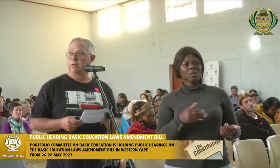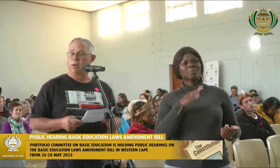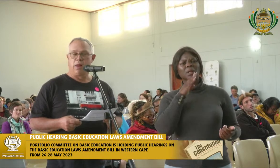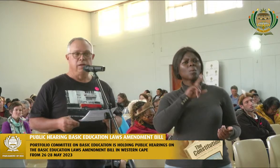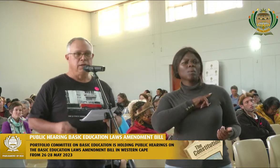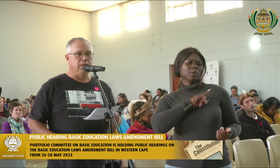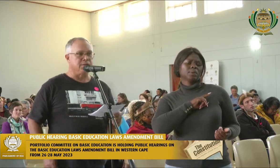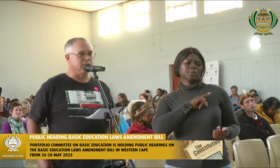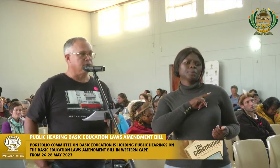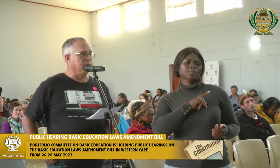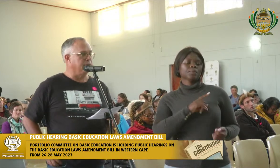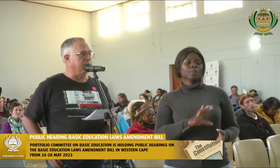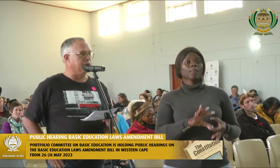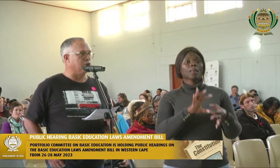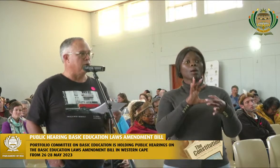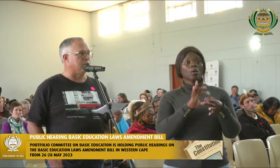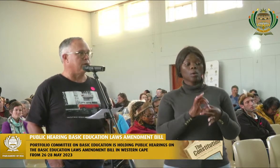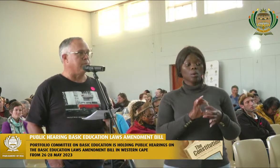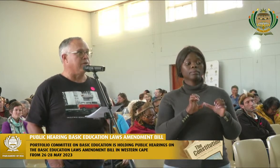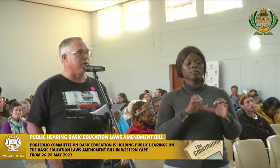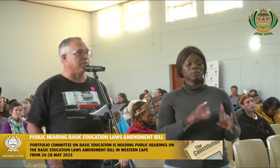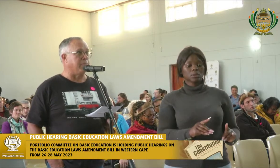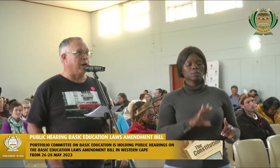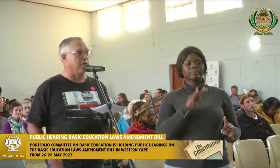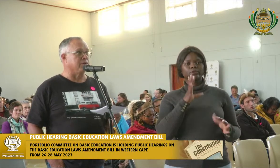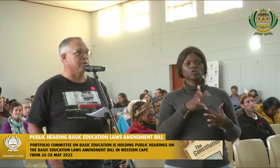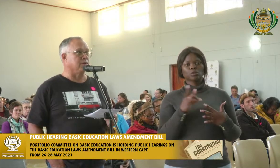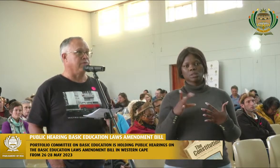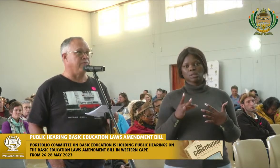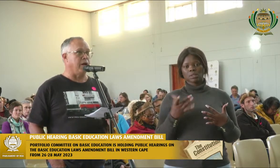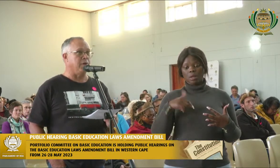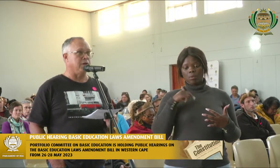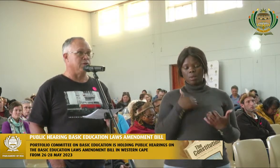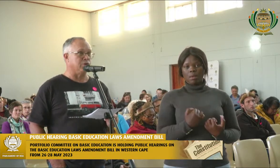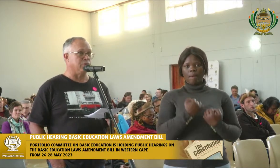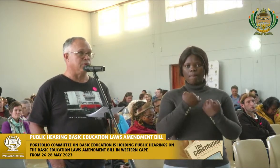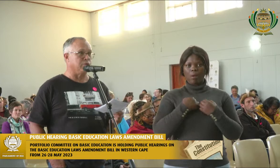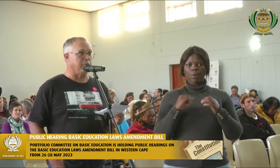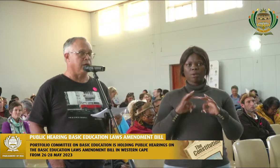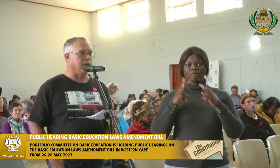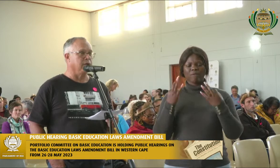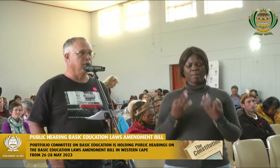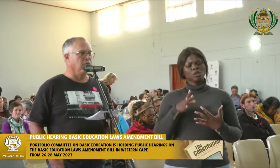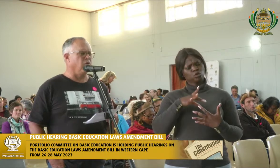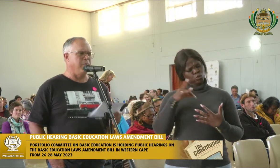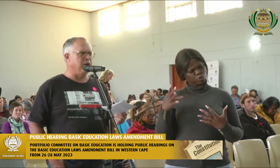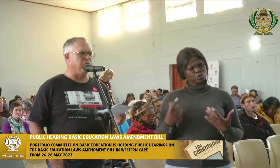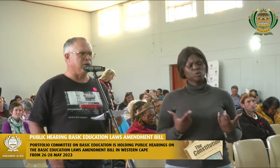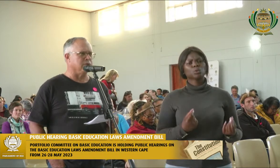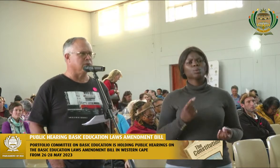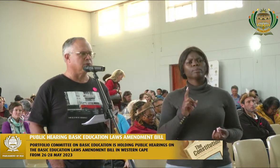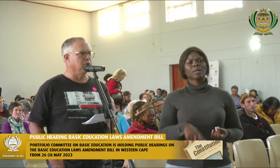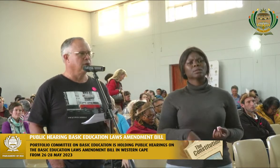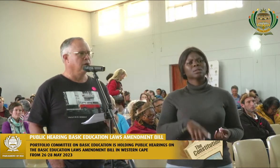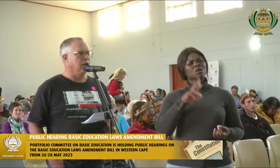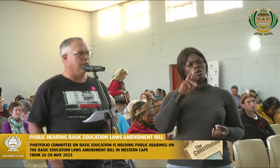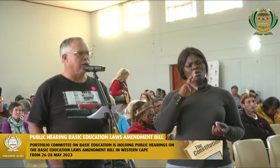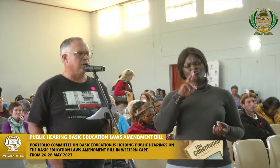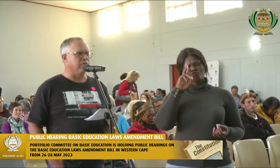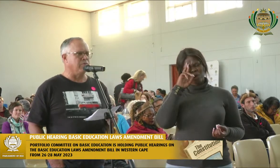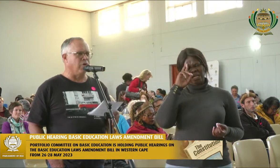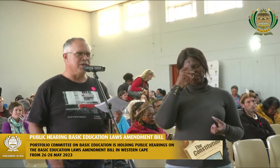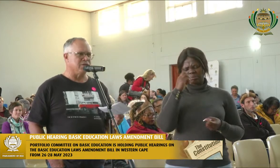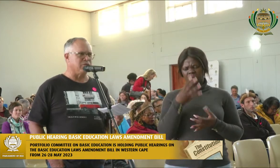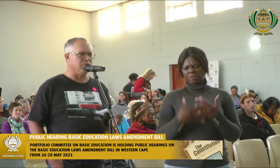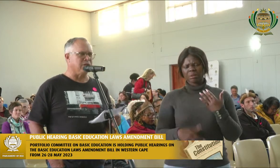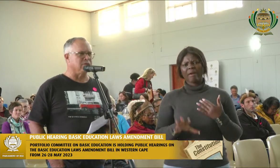homeschooling is a choice that many of us parents and families choose to make for many reasons. And they're